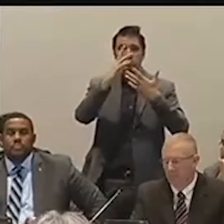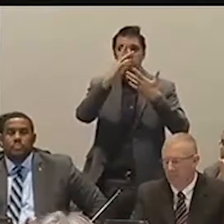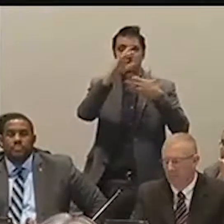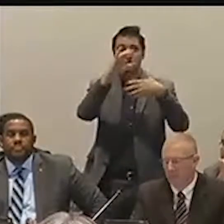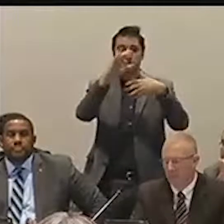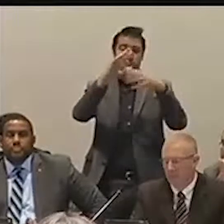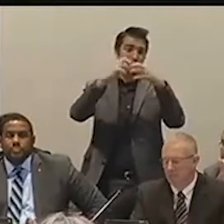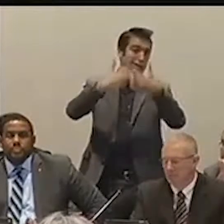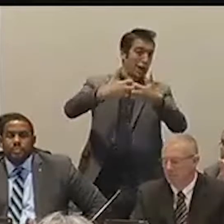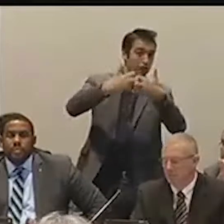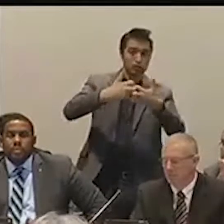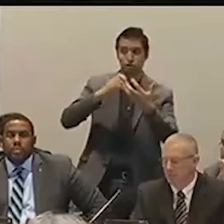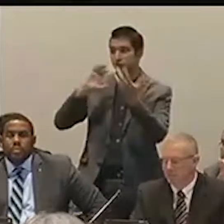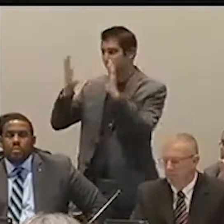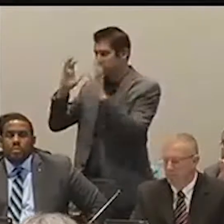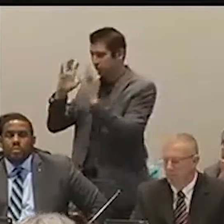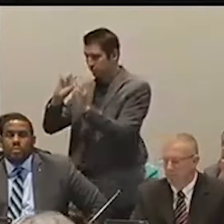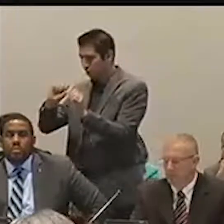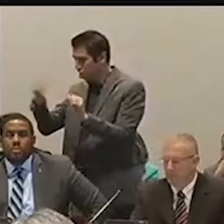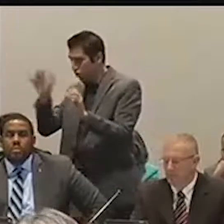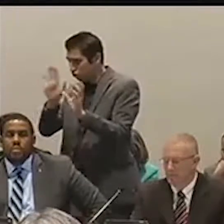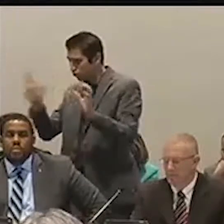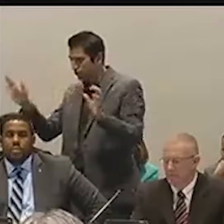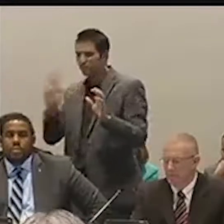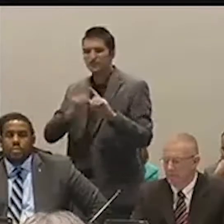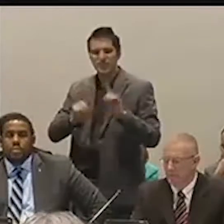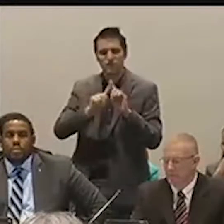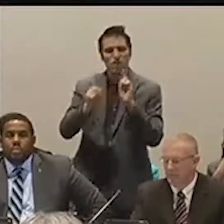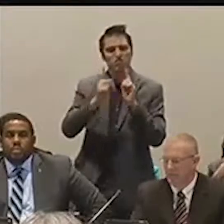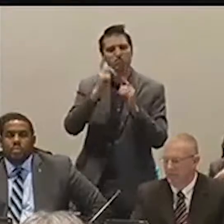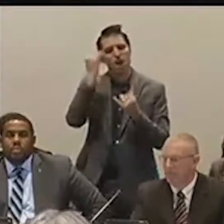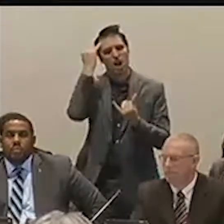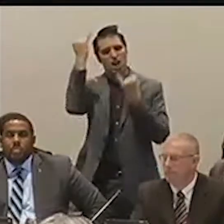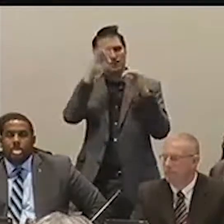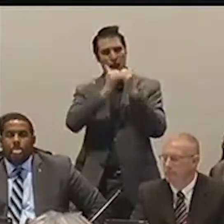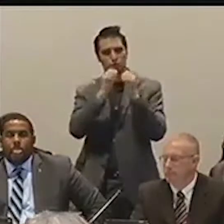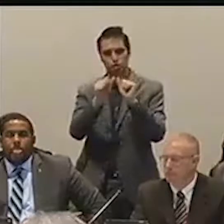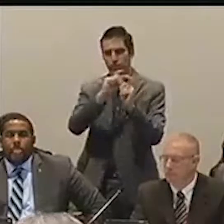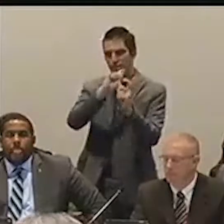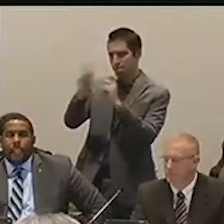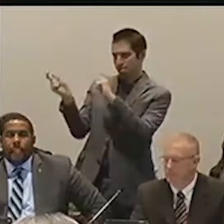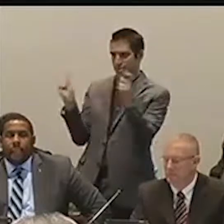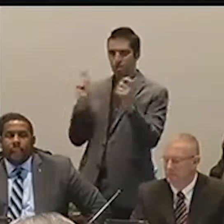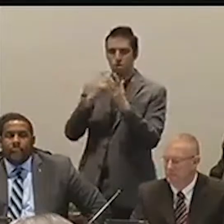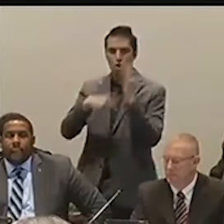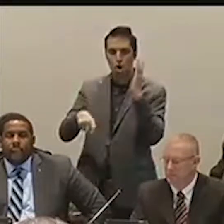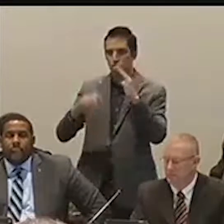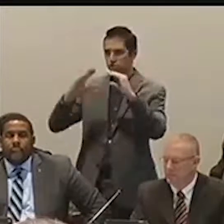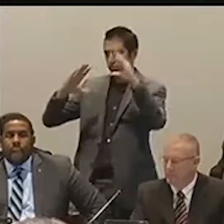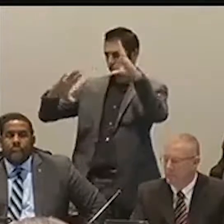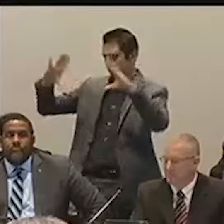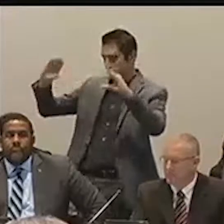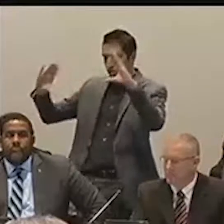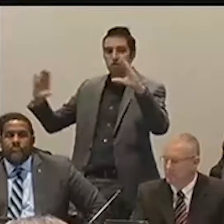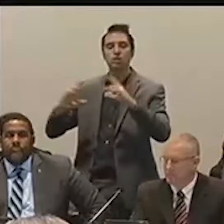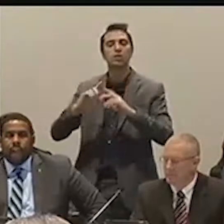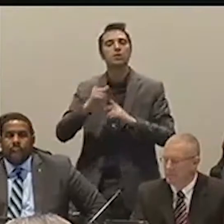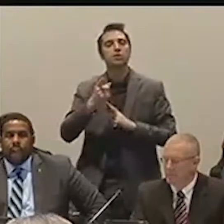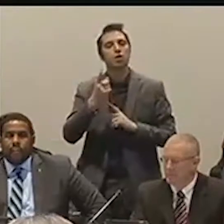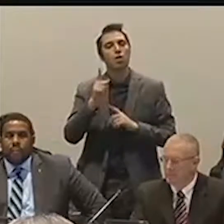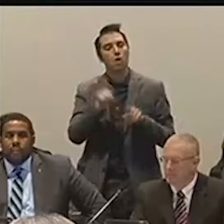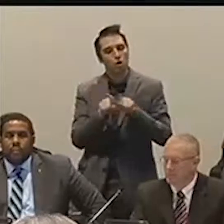also even within those classes? You know, there's different methodologies for allocating costs, sending good price signals. But also, you know, within